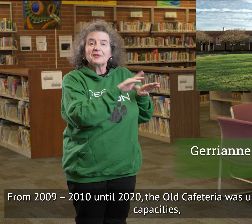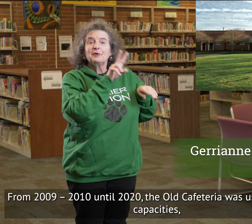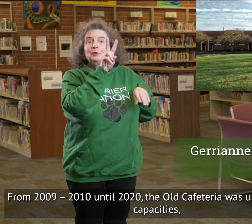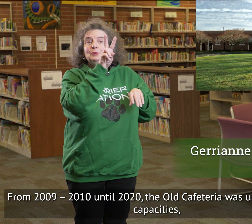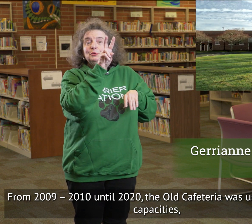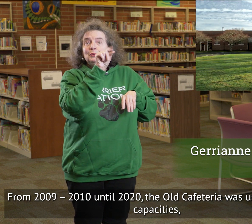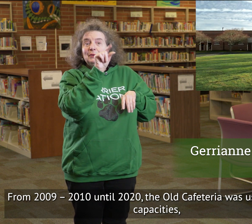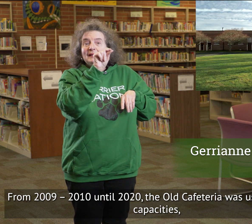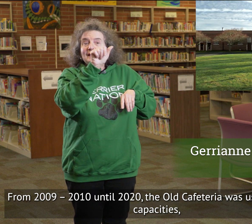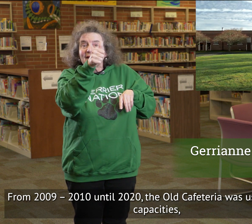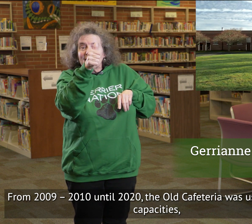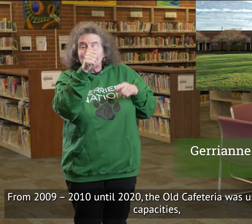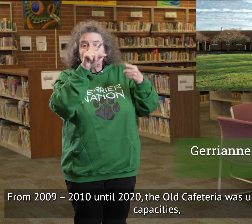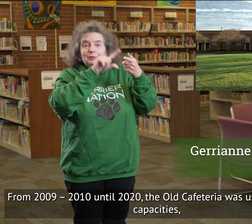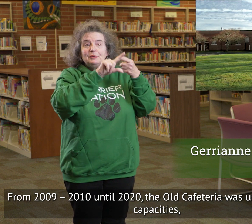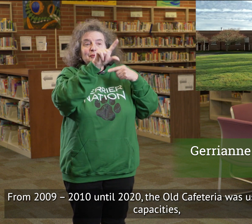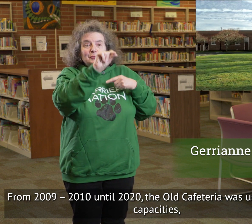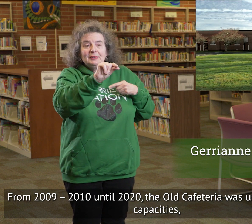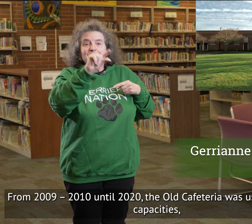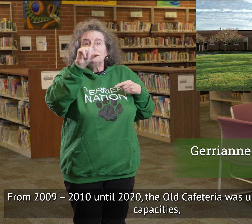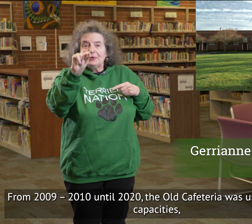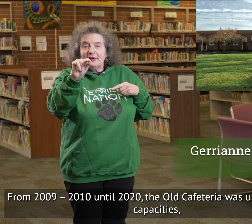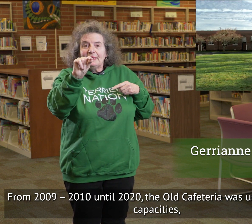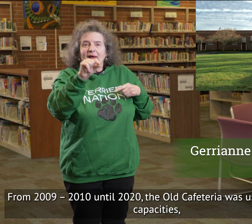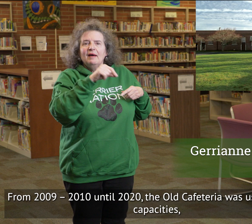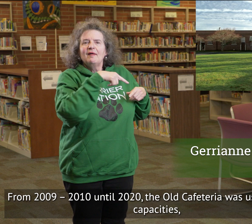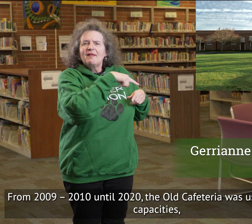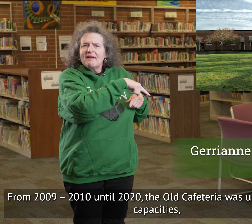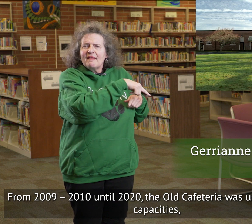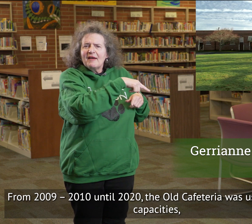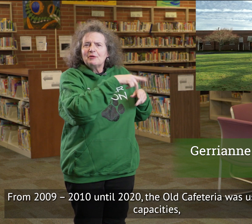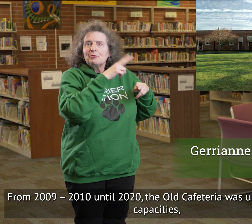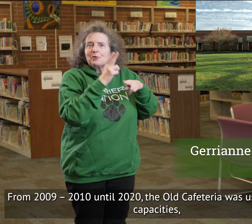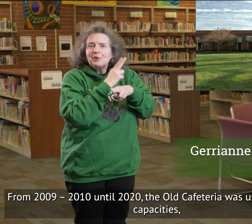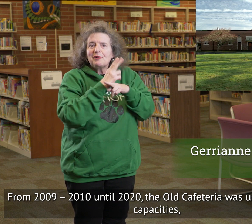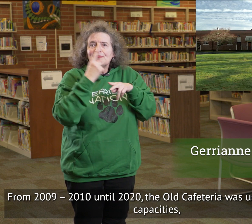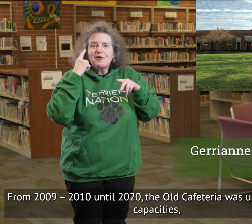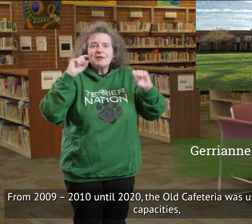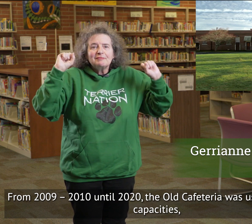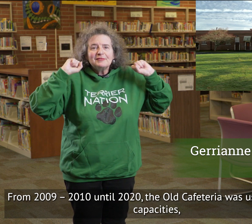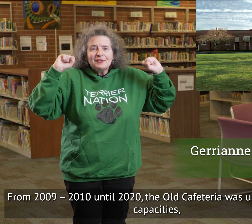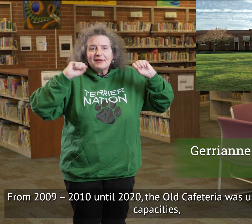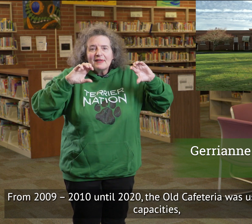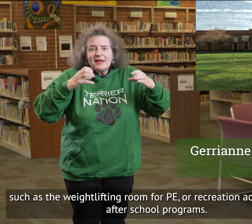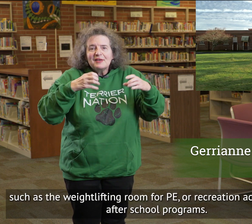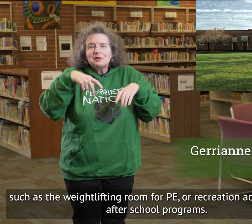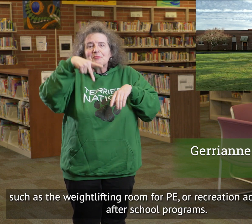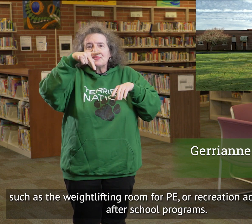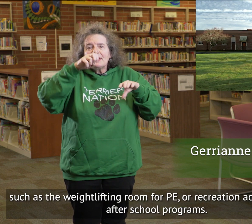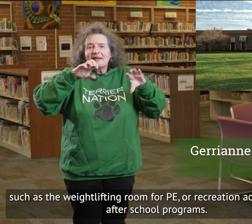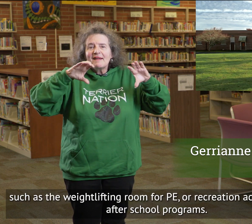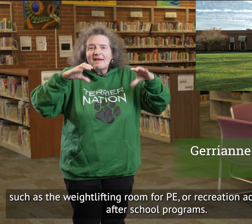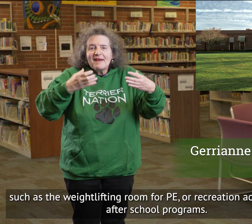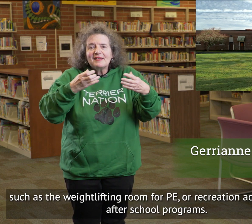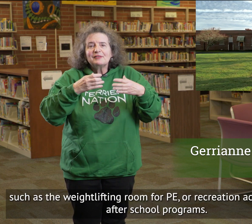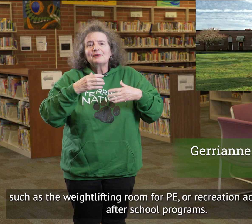2009-2010 until 2020, the old cafeteria was used in other capacities, such as the weightlifting room